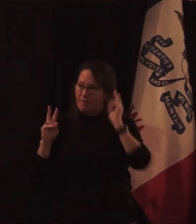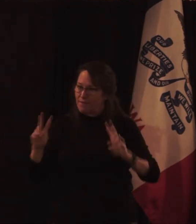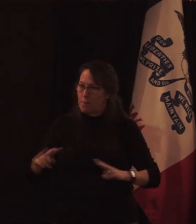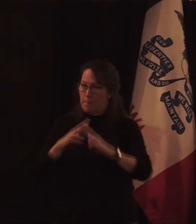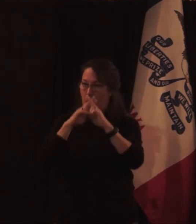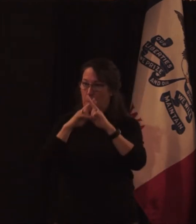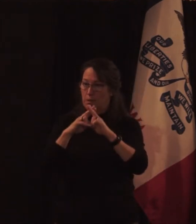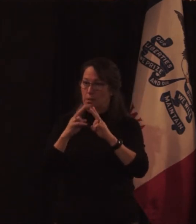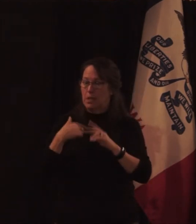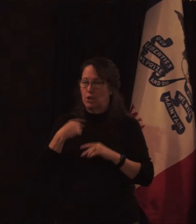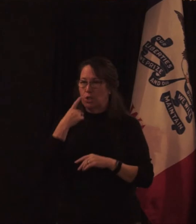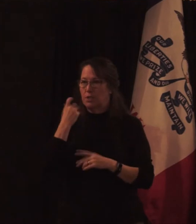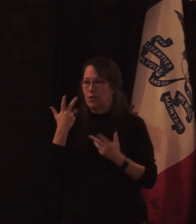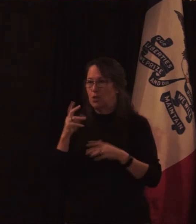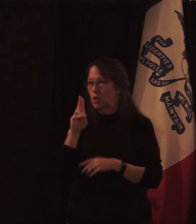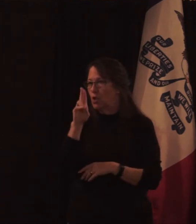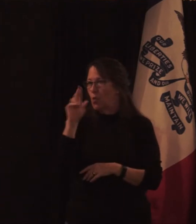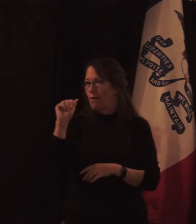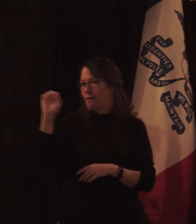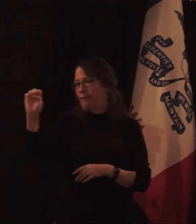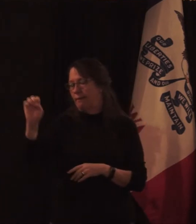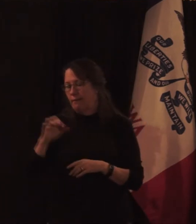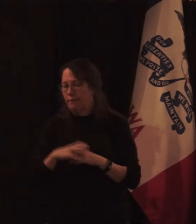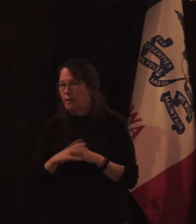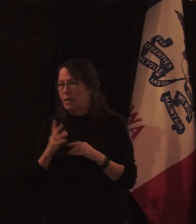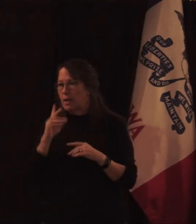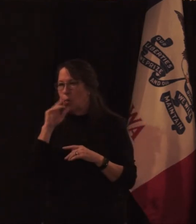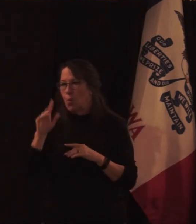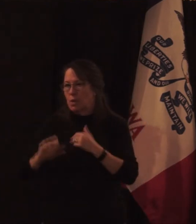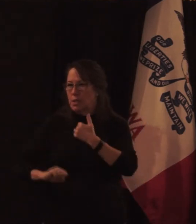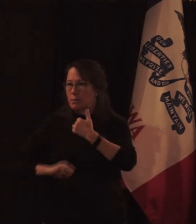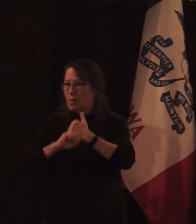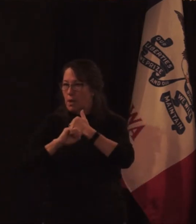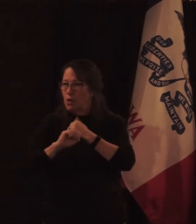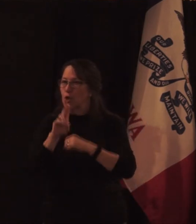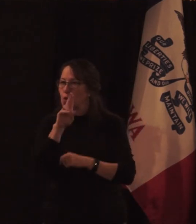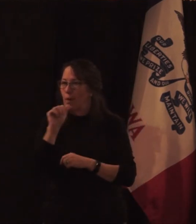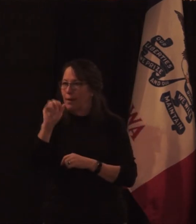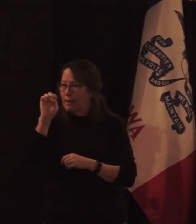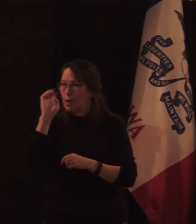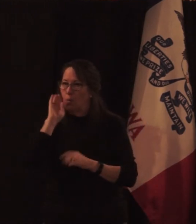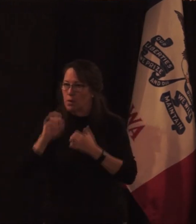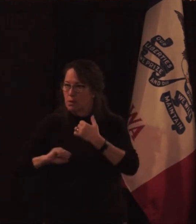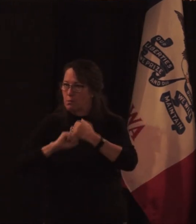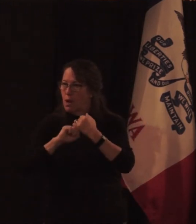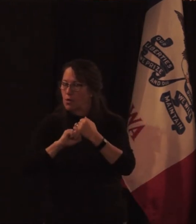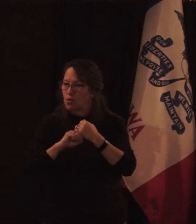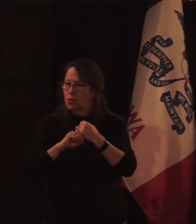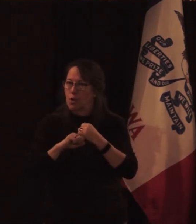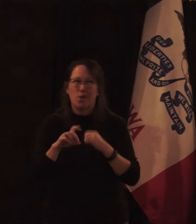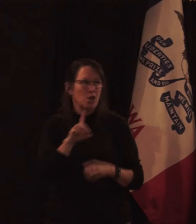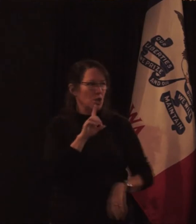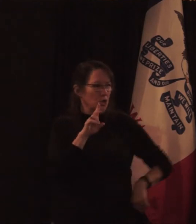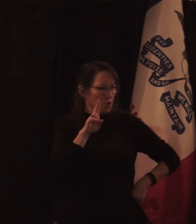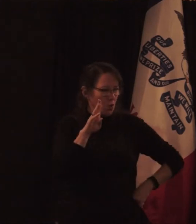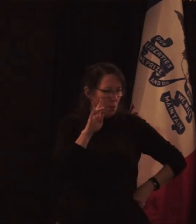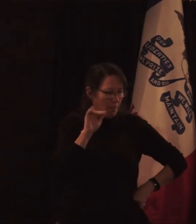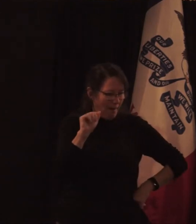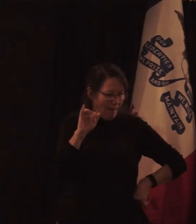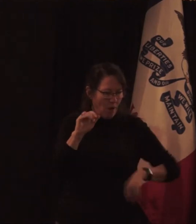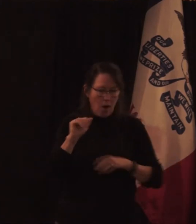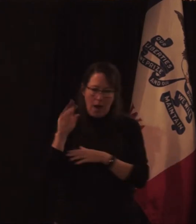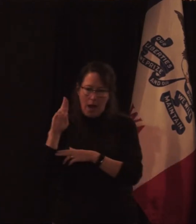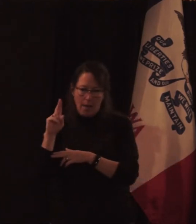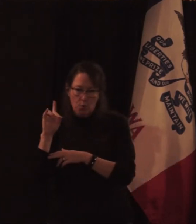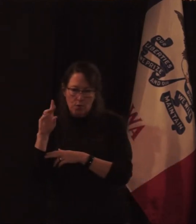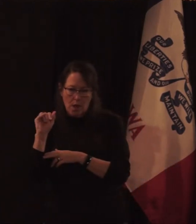returned 2 weeks ago from the United Arab Emirates, and they're going to sponsor one in either Dubai or Abu